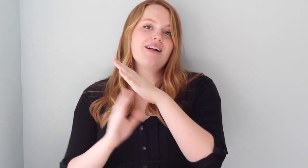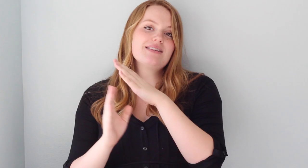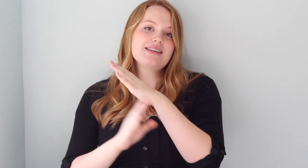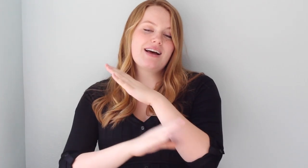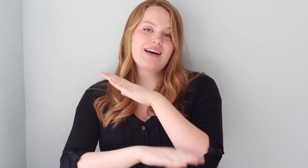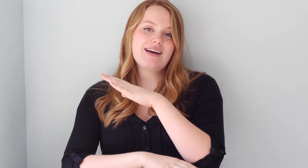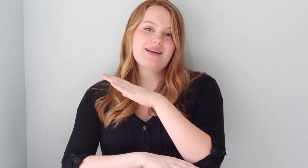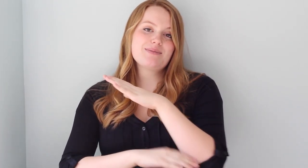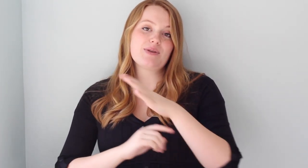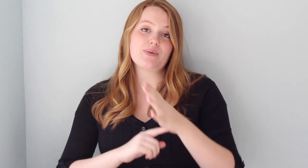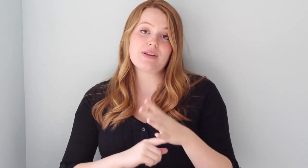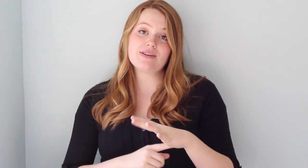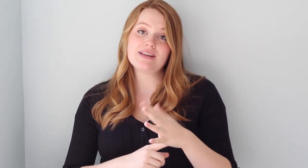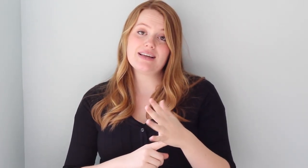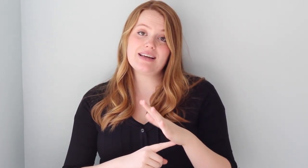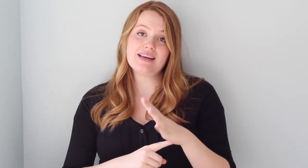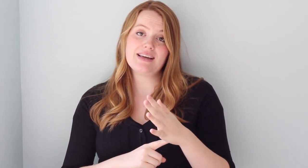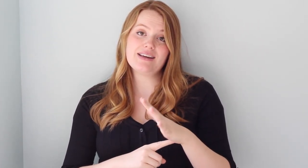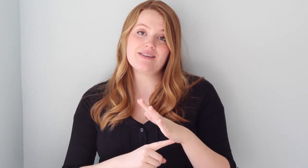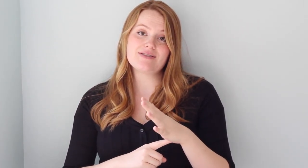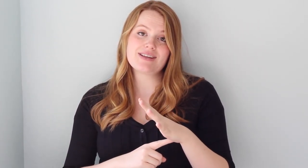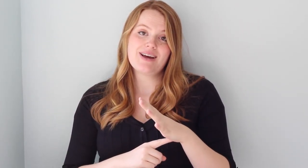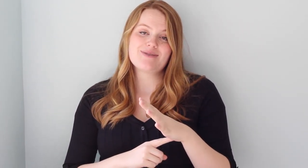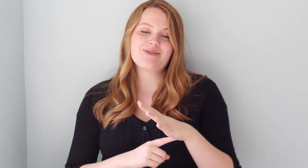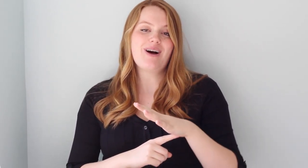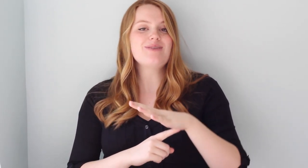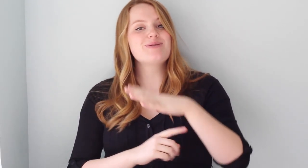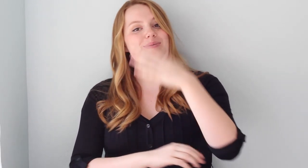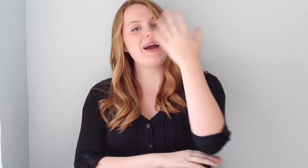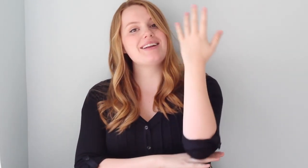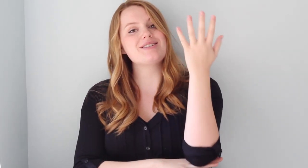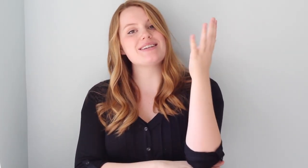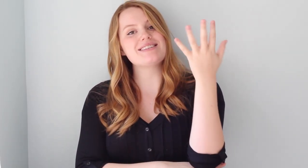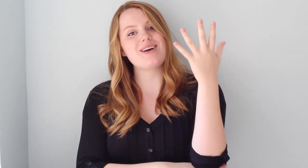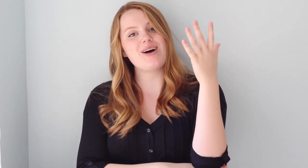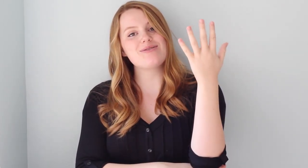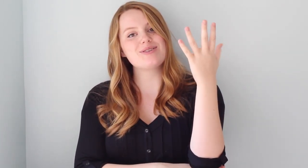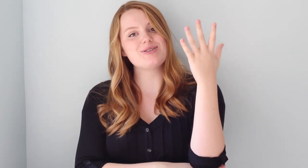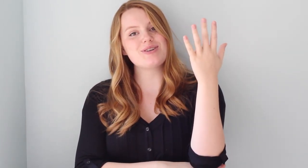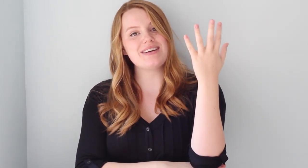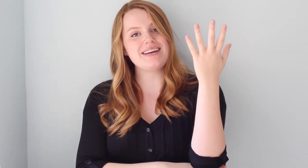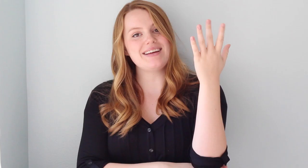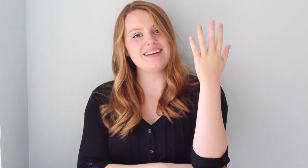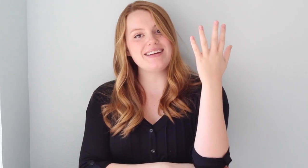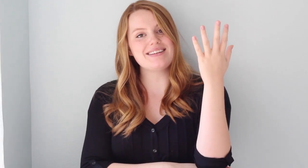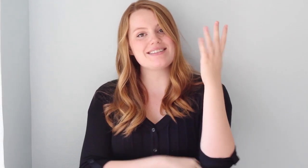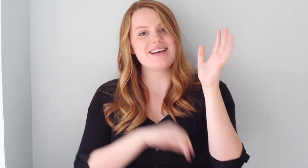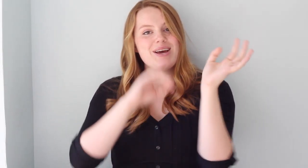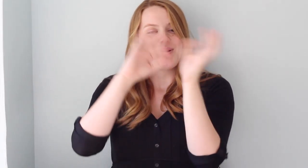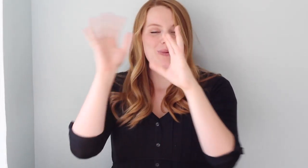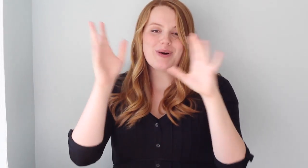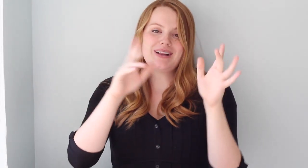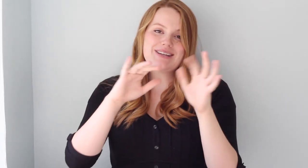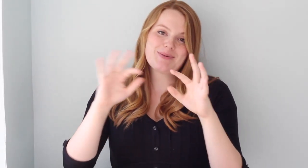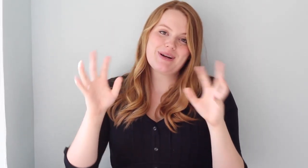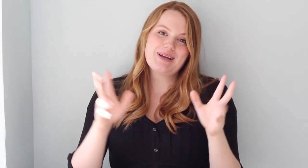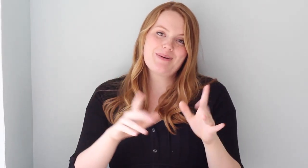fall time, the withered leaves fall from branches off the trees. Whirly, twirly,